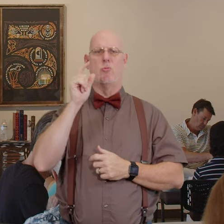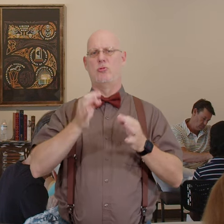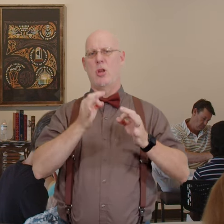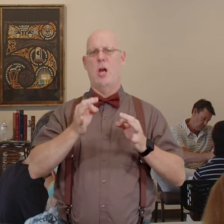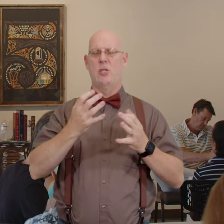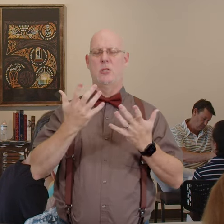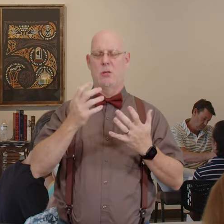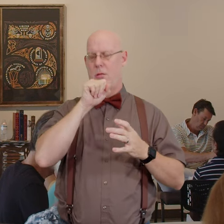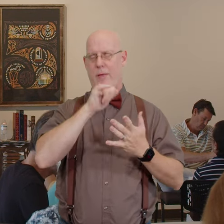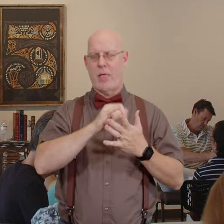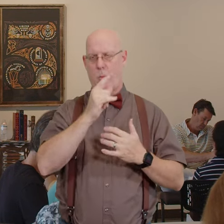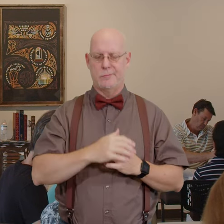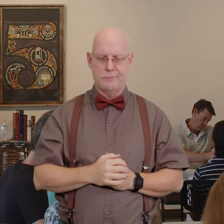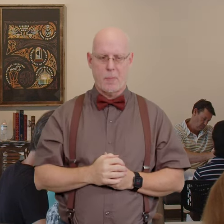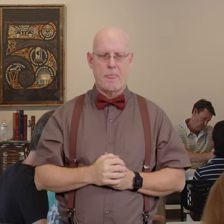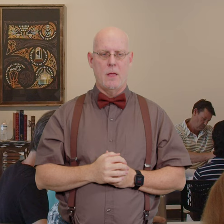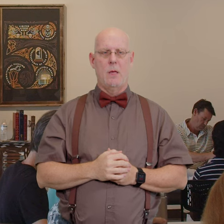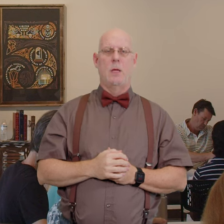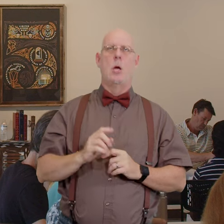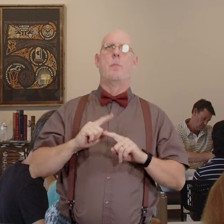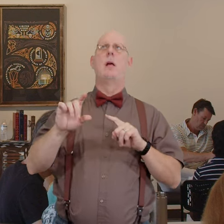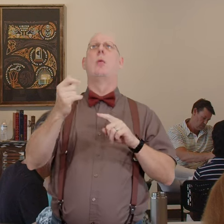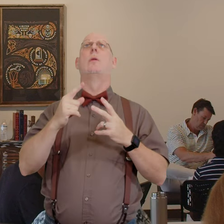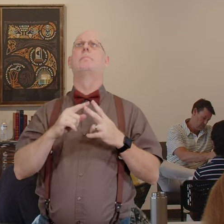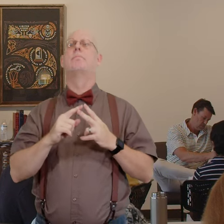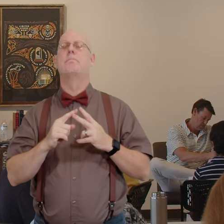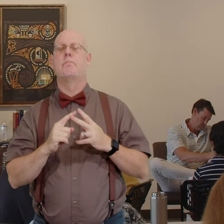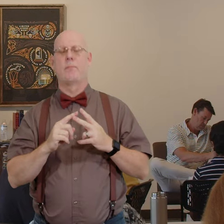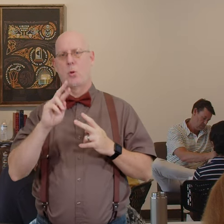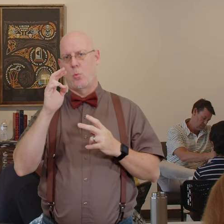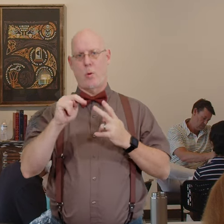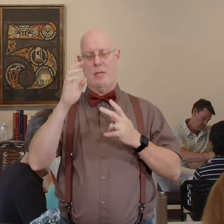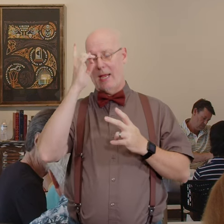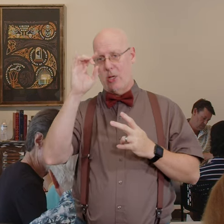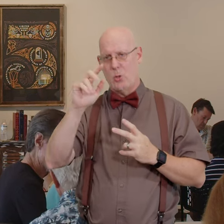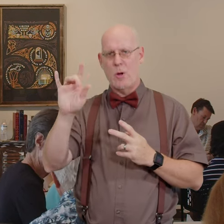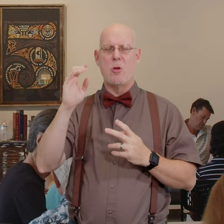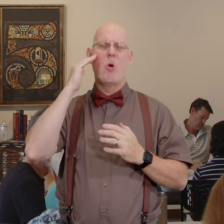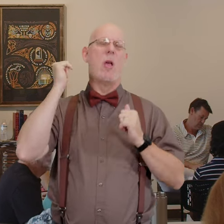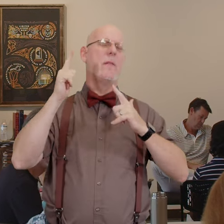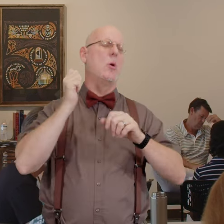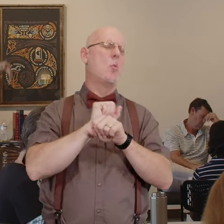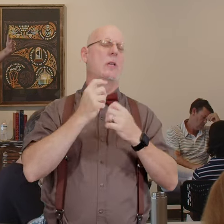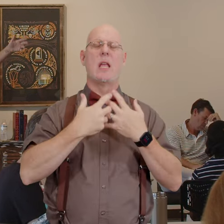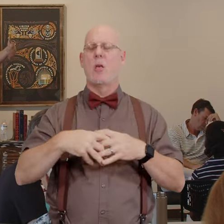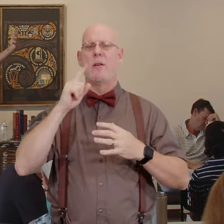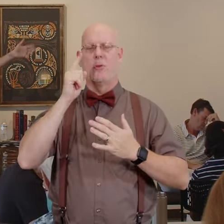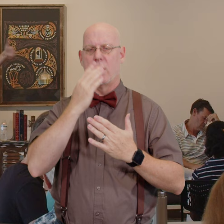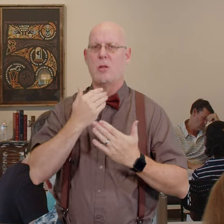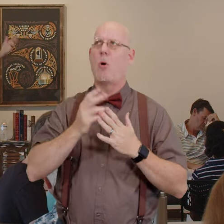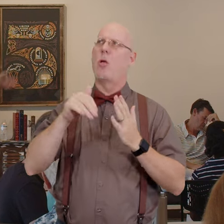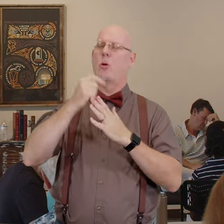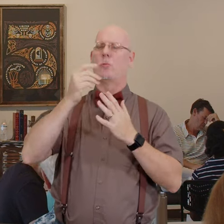not that you be not judged. We love that one. But the other one would be Romans 8:28. We know that all things work together for good to